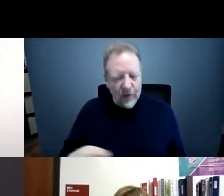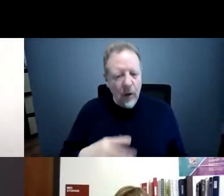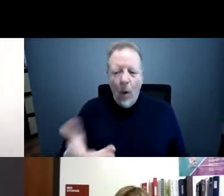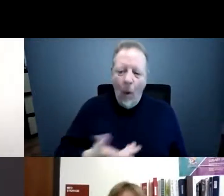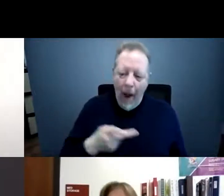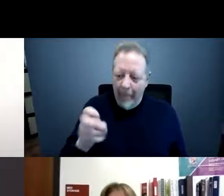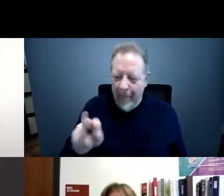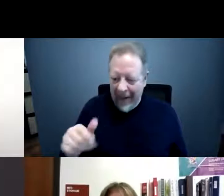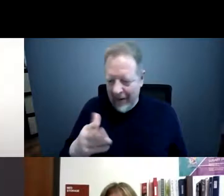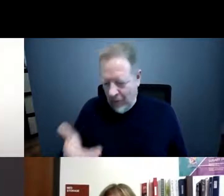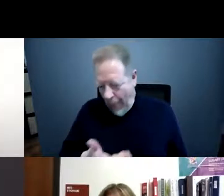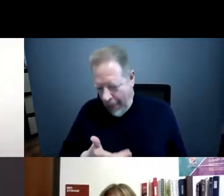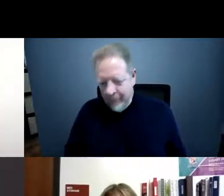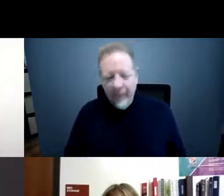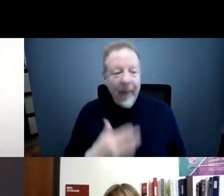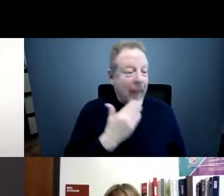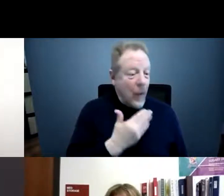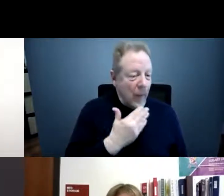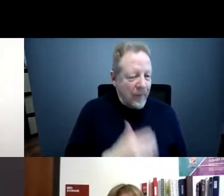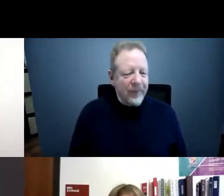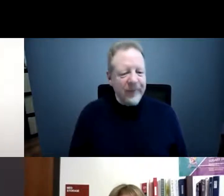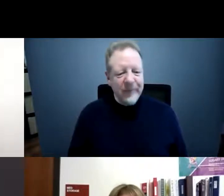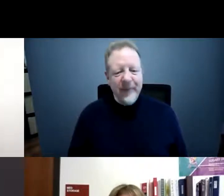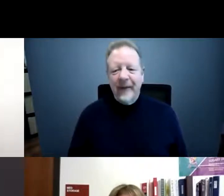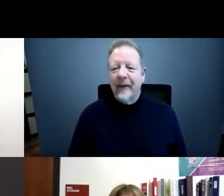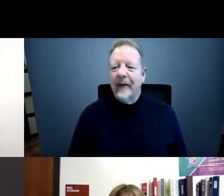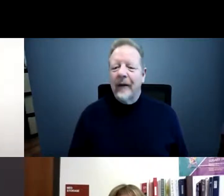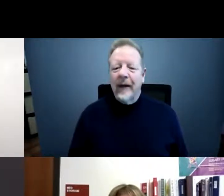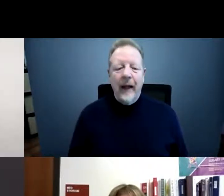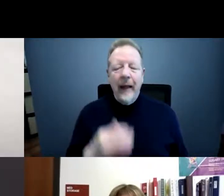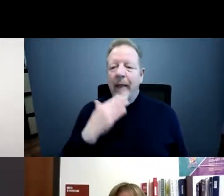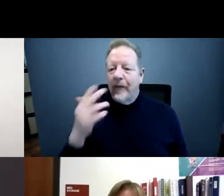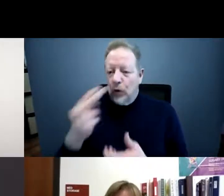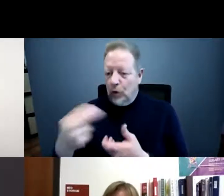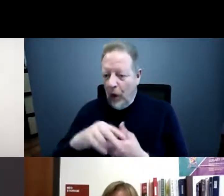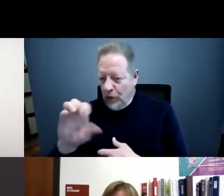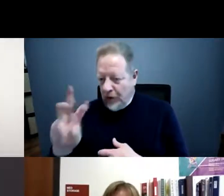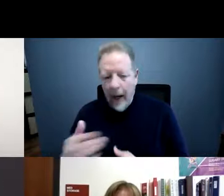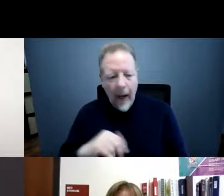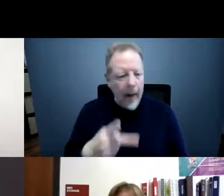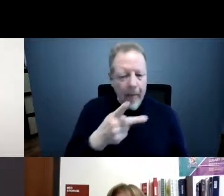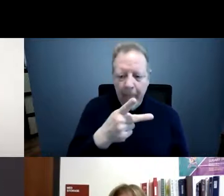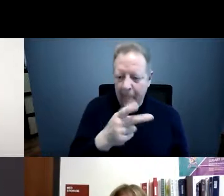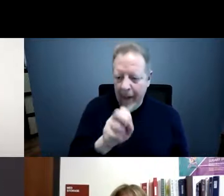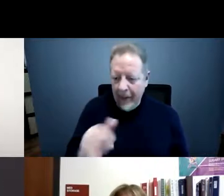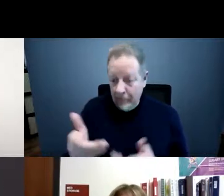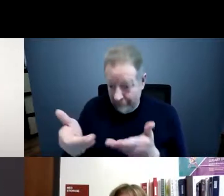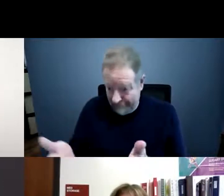you. Thanks for joining, Christine. And Penny, how are you? Hi everybody. I'm